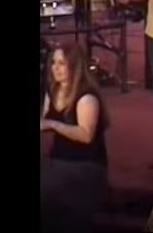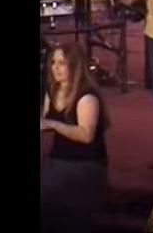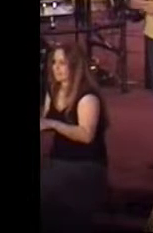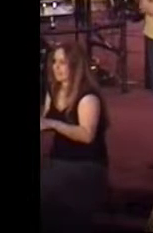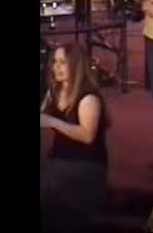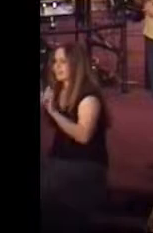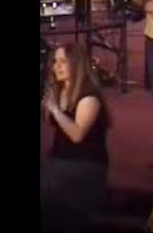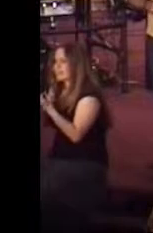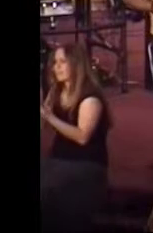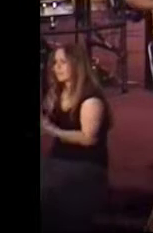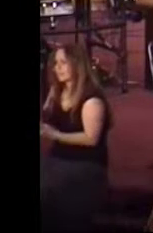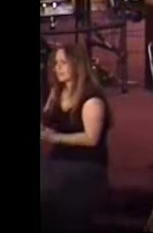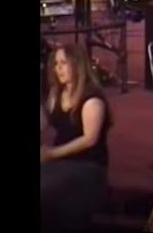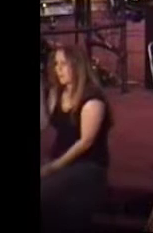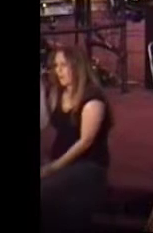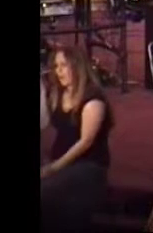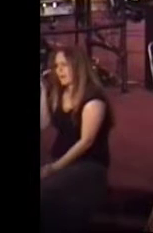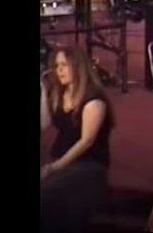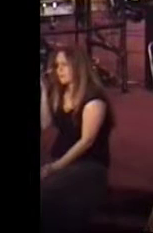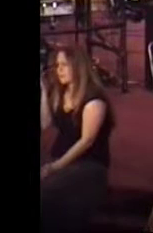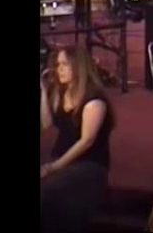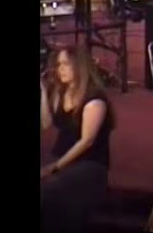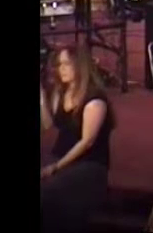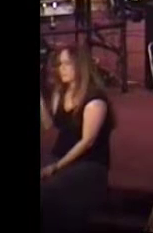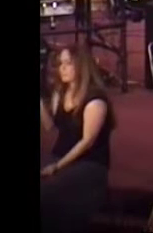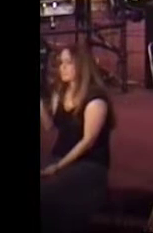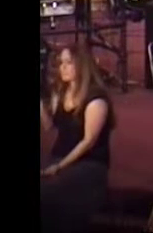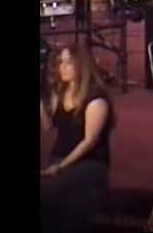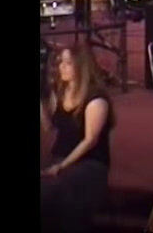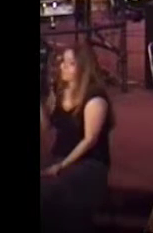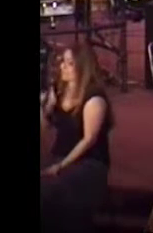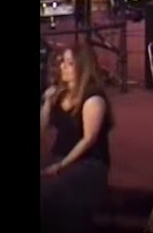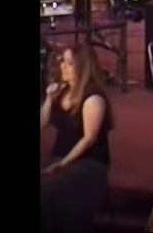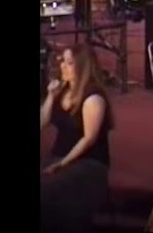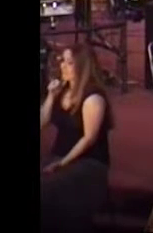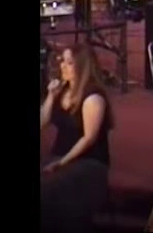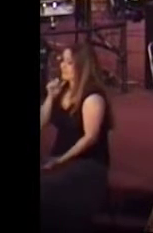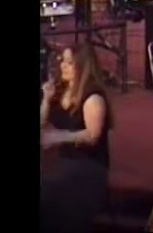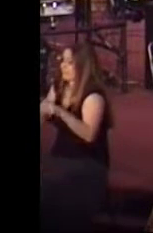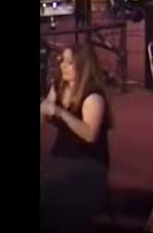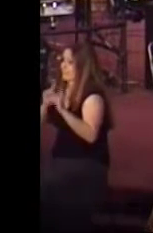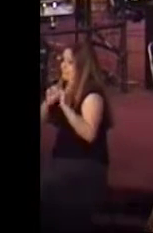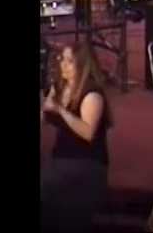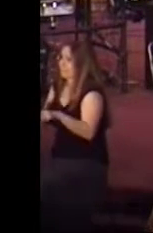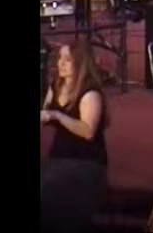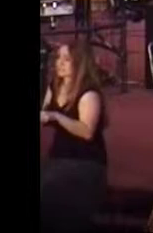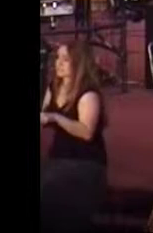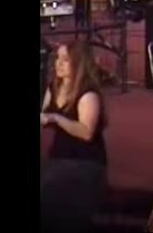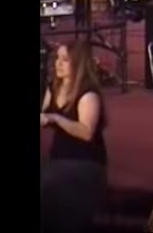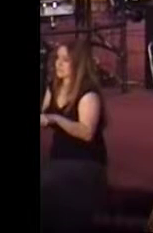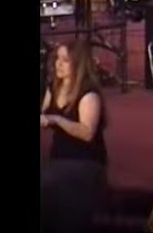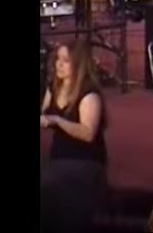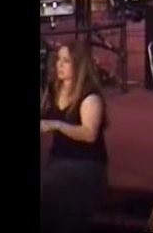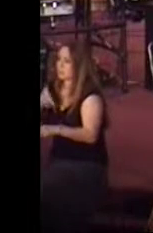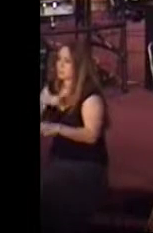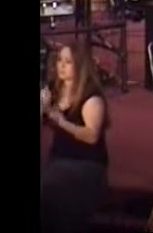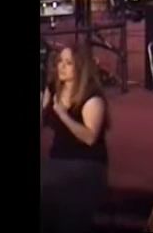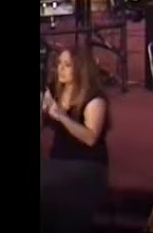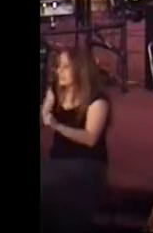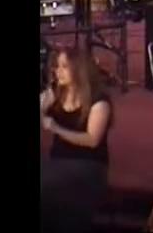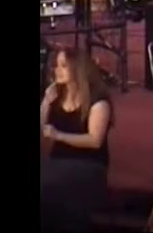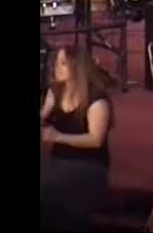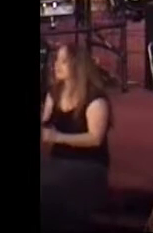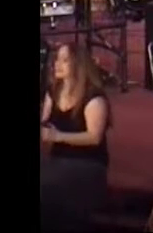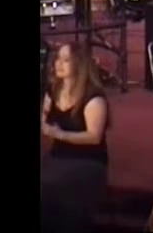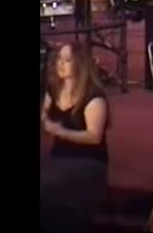Why? And as a human, I have no answer for them. I mean, we can butter it up as best we can. We can try to say, oh, well,